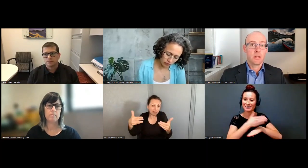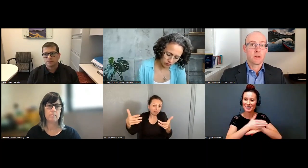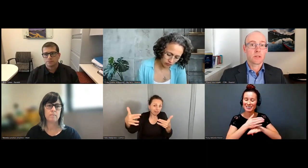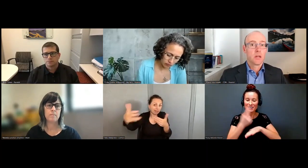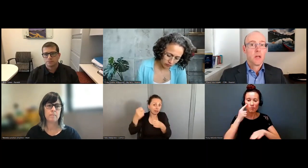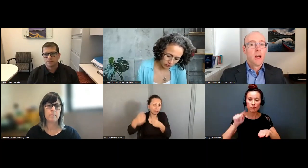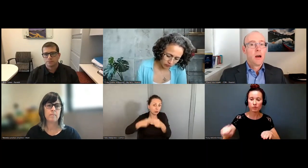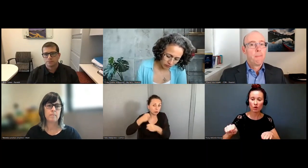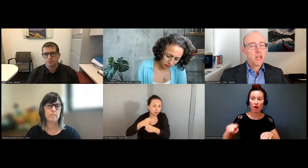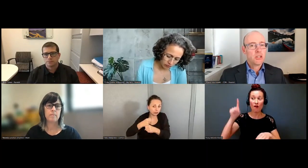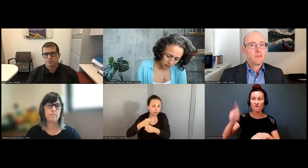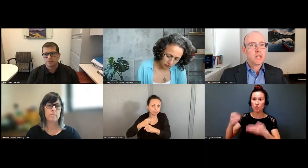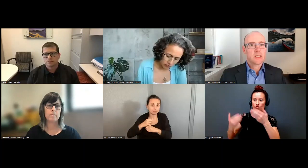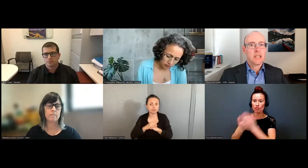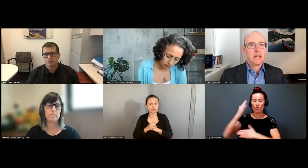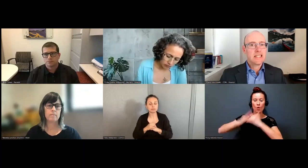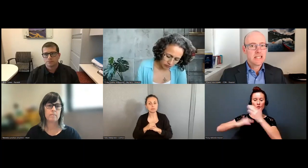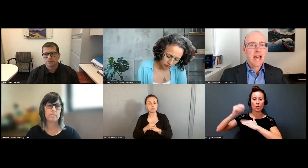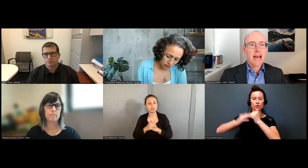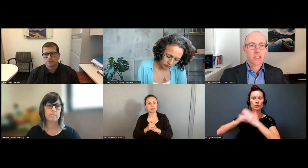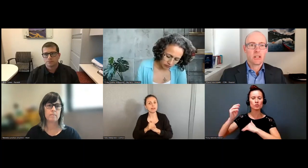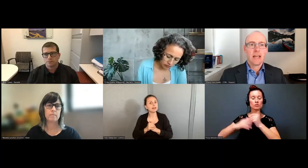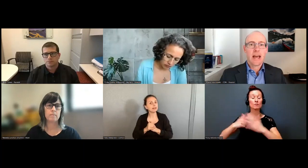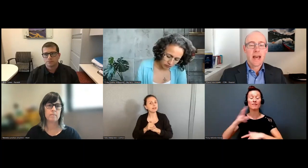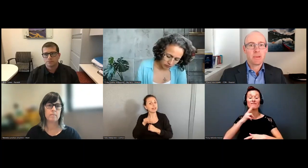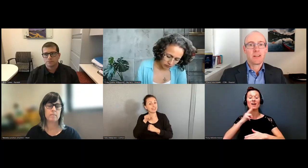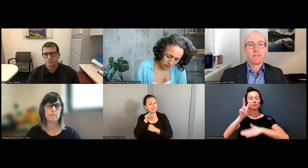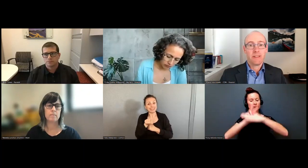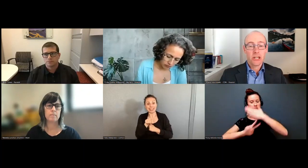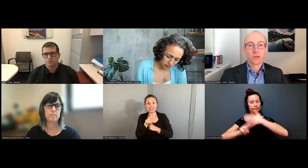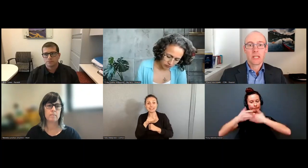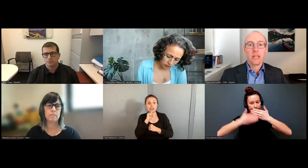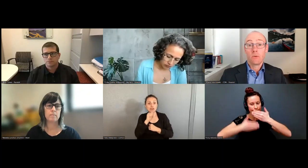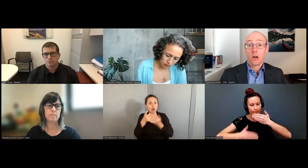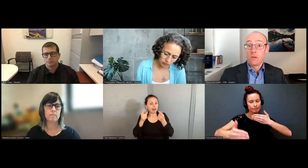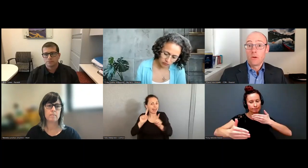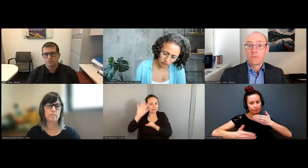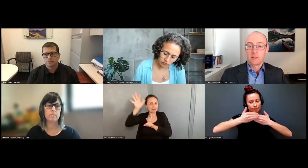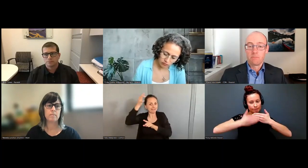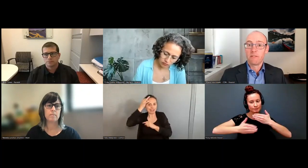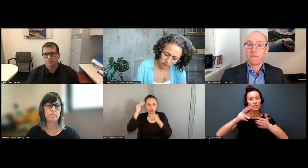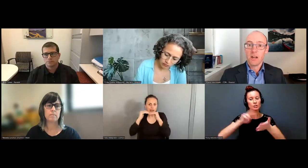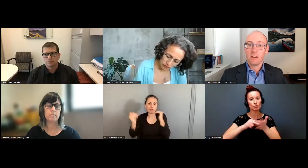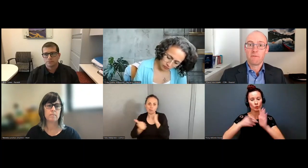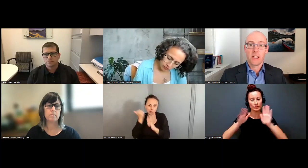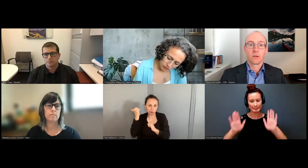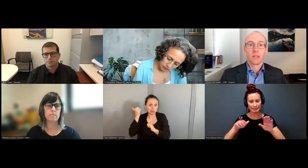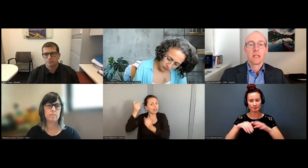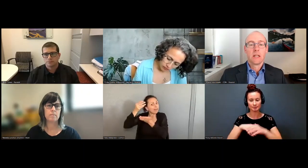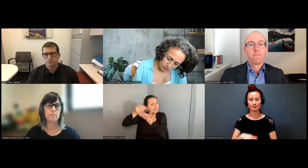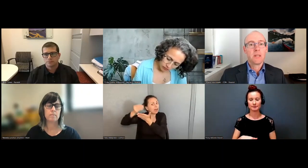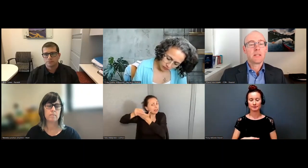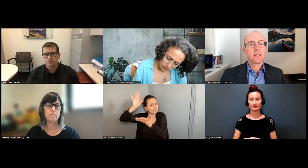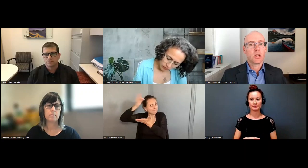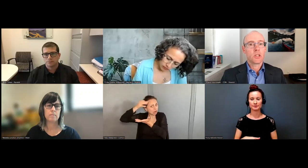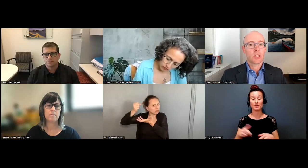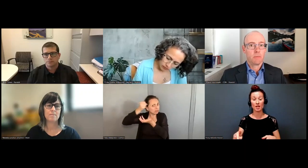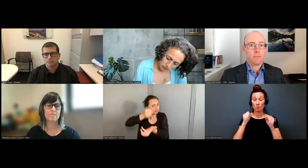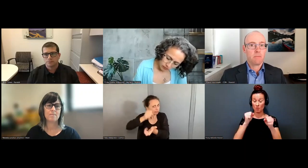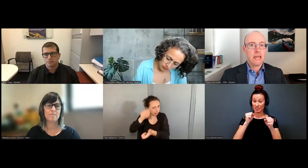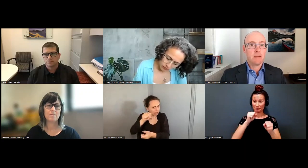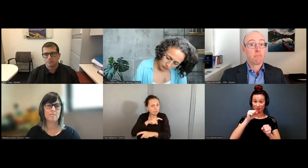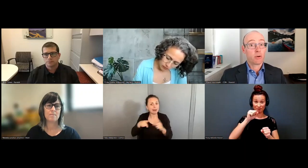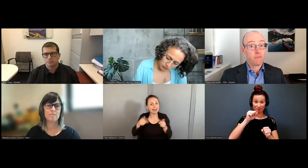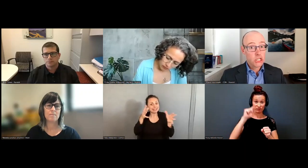couple of years. Much of this isn't actually happening federally, although it's being funded federally. These decisions